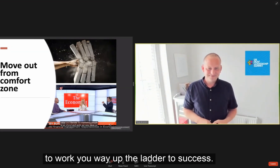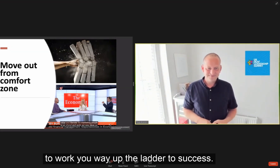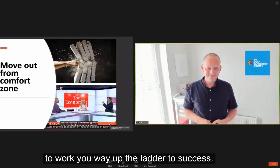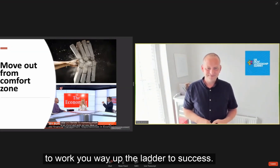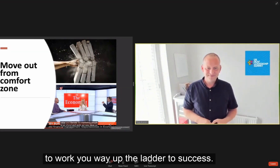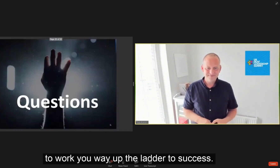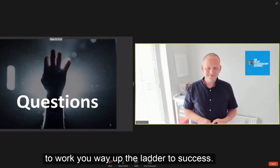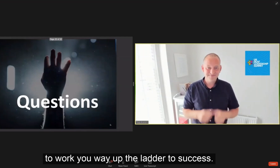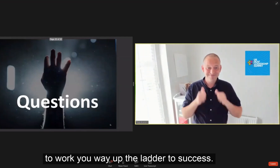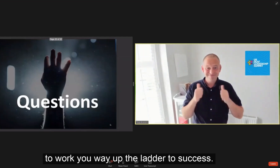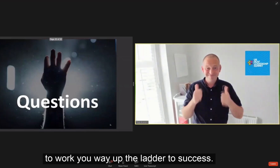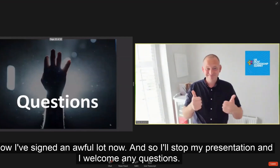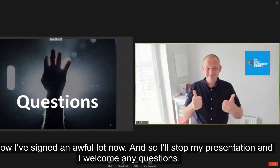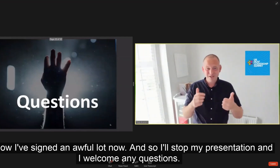success.